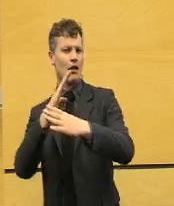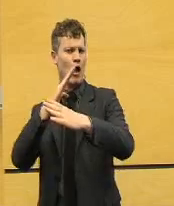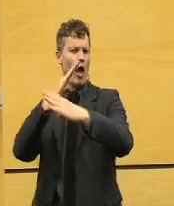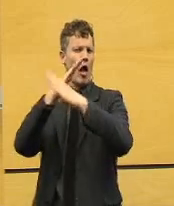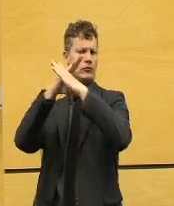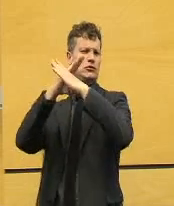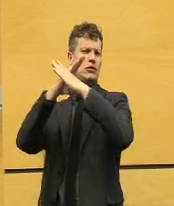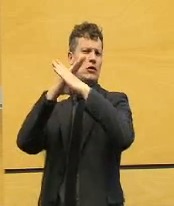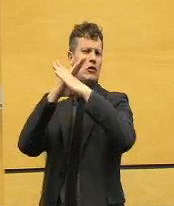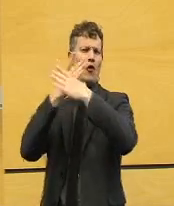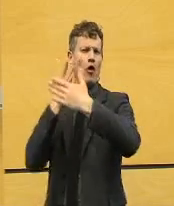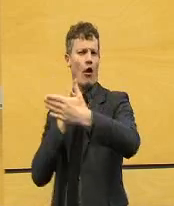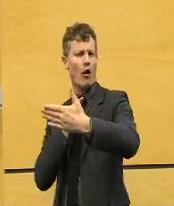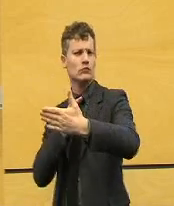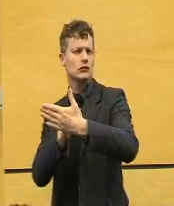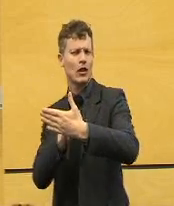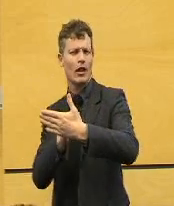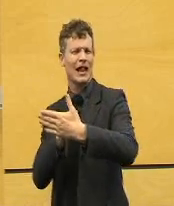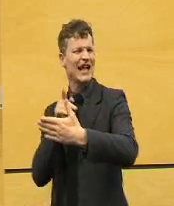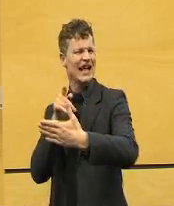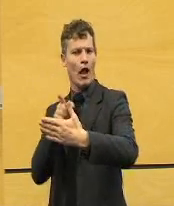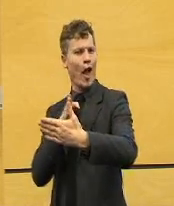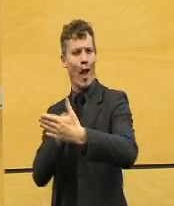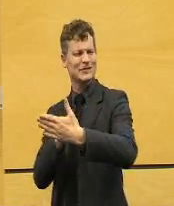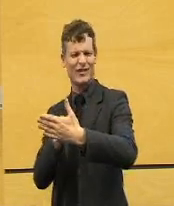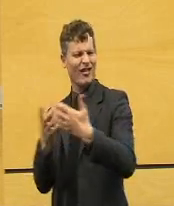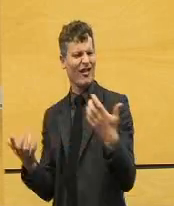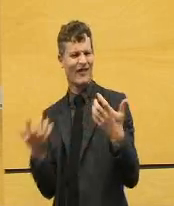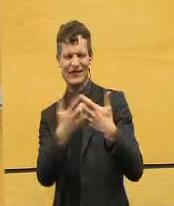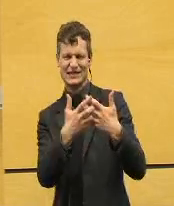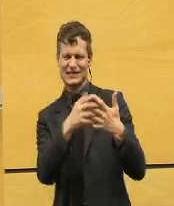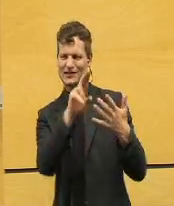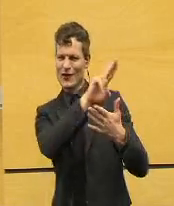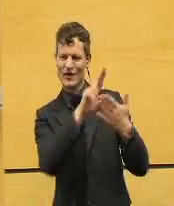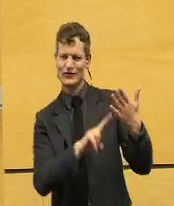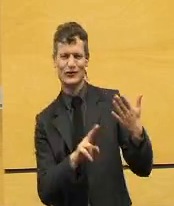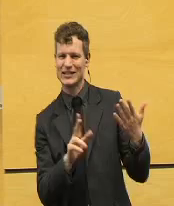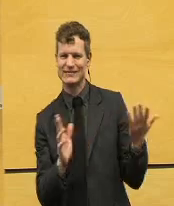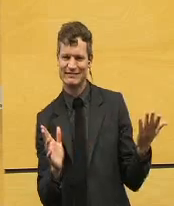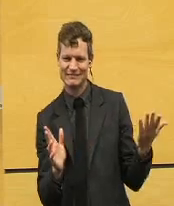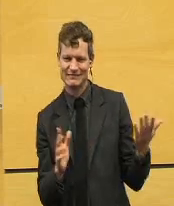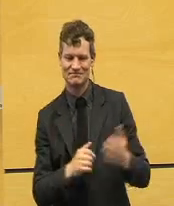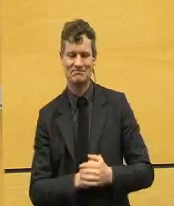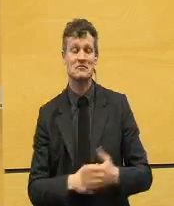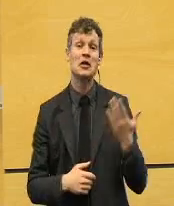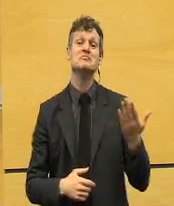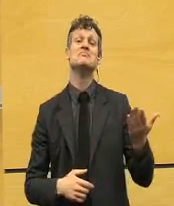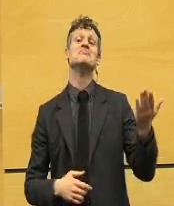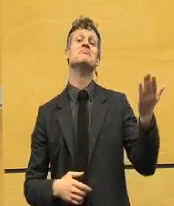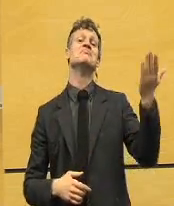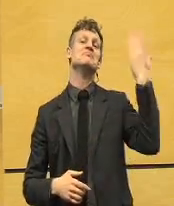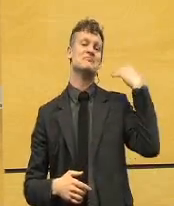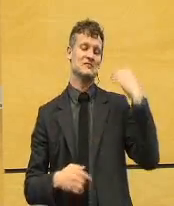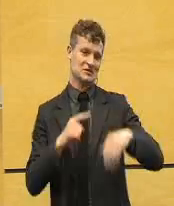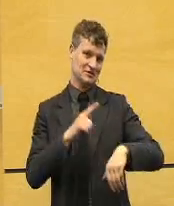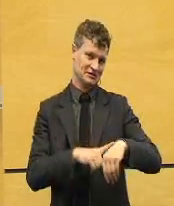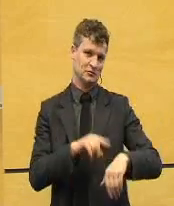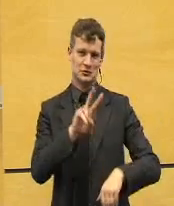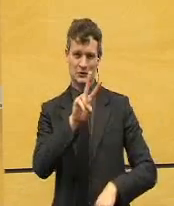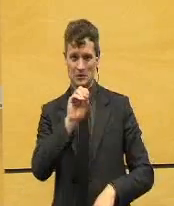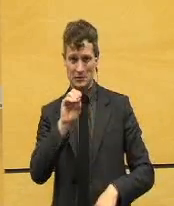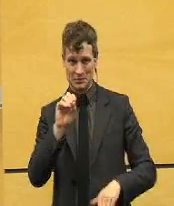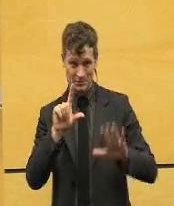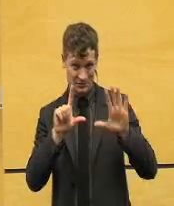the convention. And at that time, Mr. Muntien